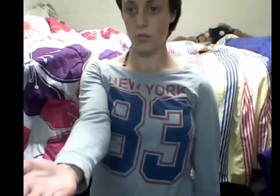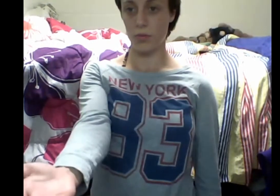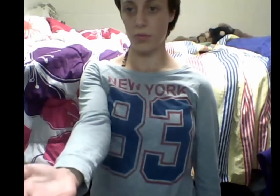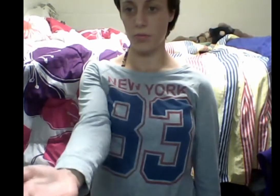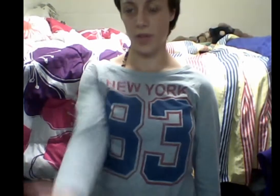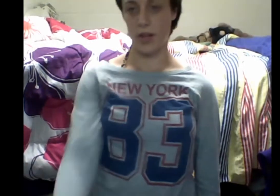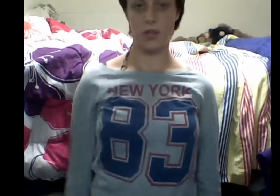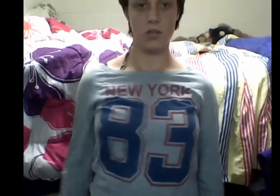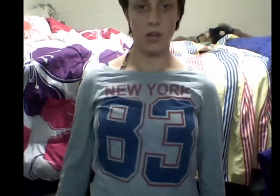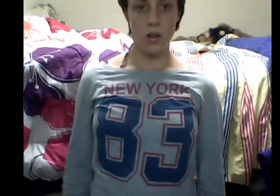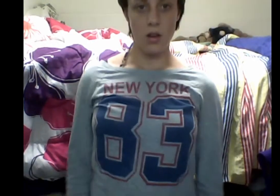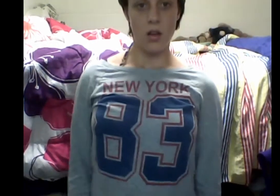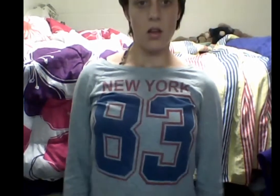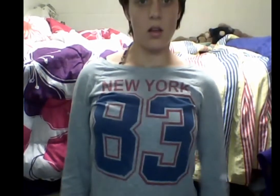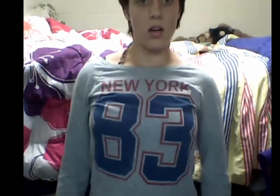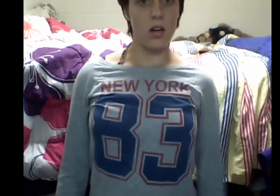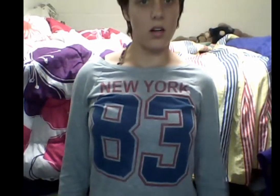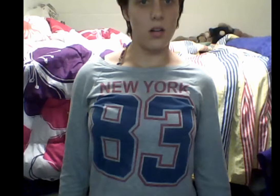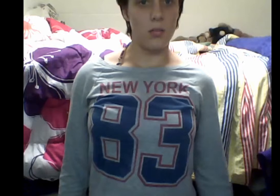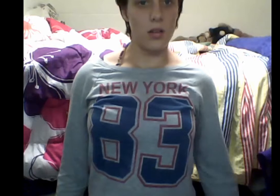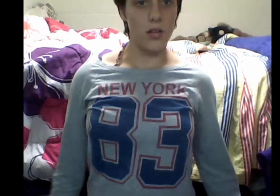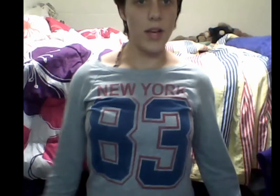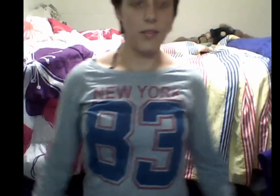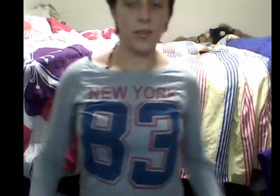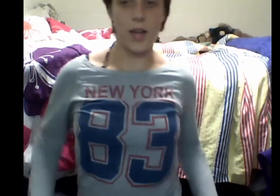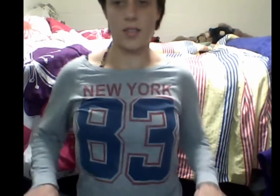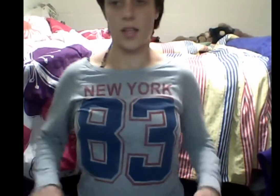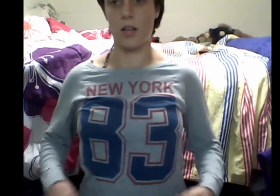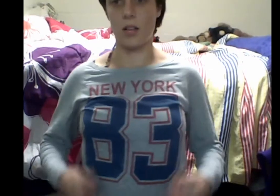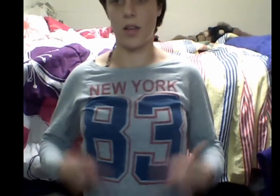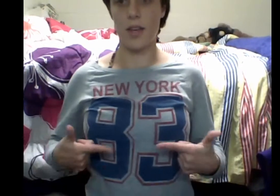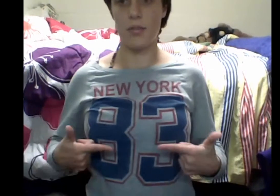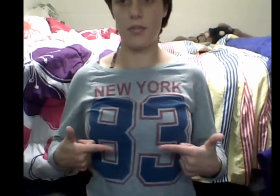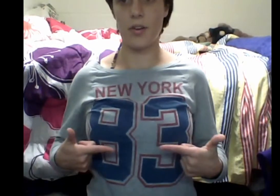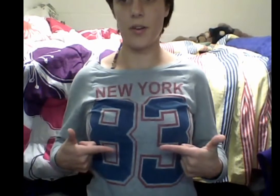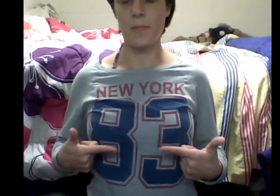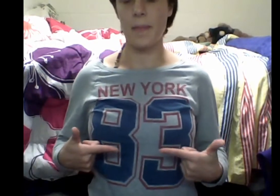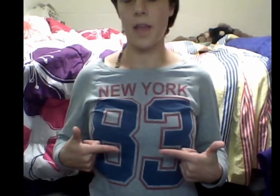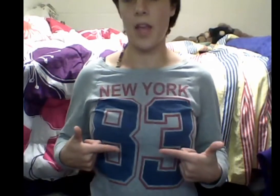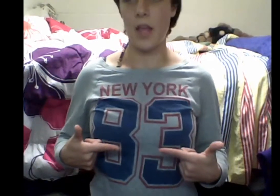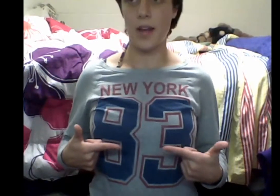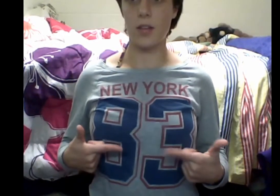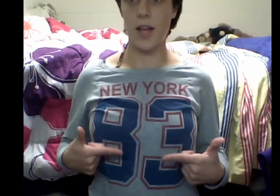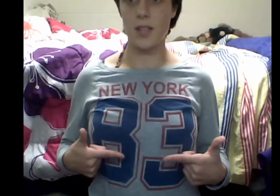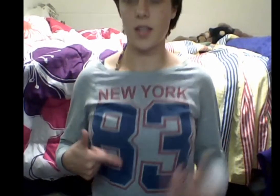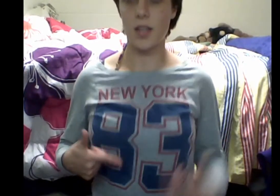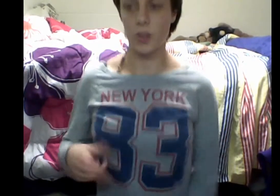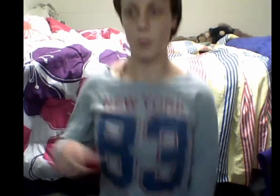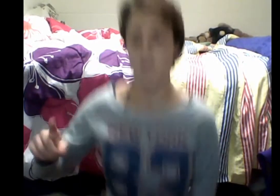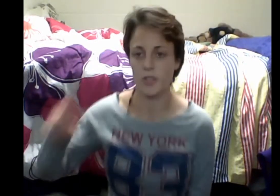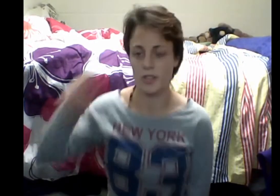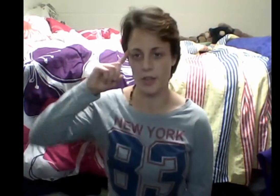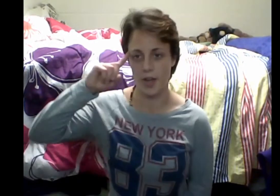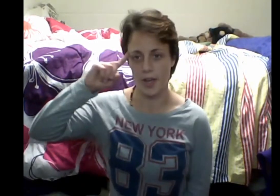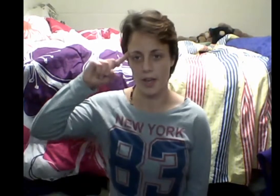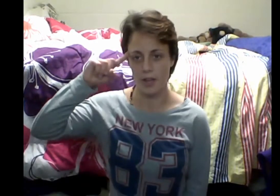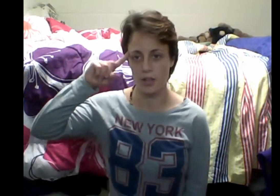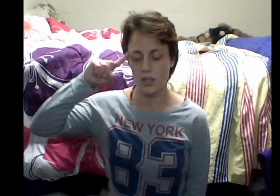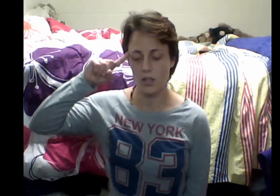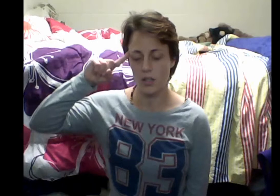woof, theirs. Life everlasting. Life, and then everlasting, you're pointing to your head. It's